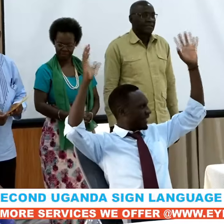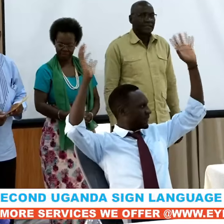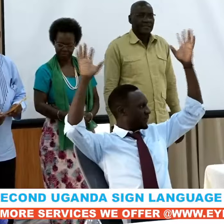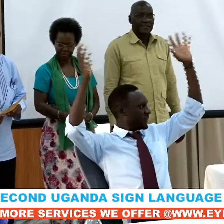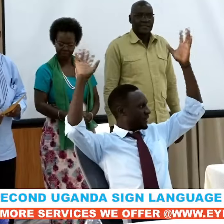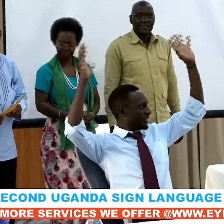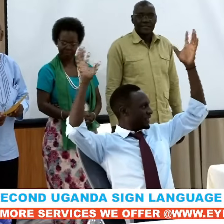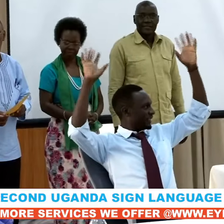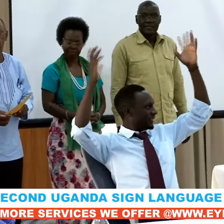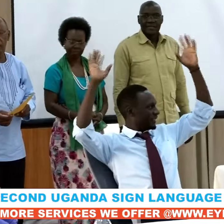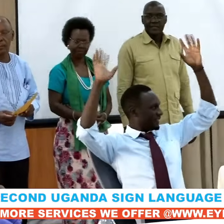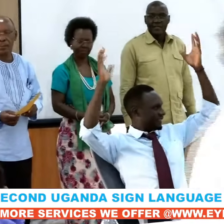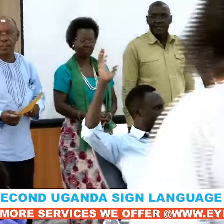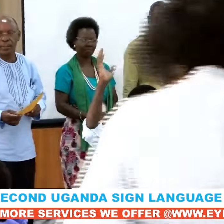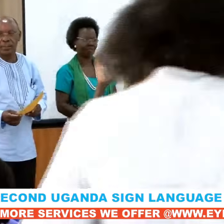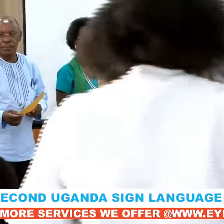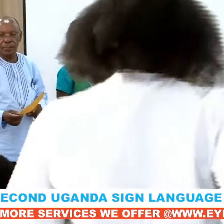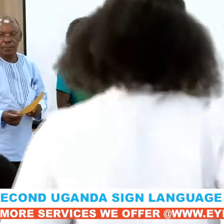Yes.